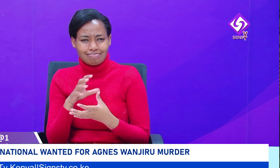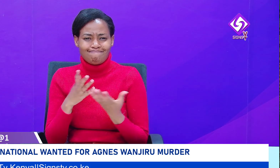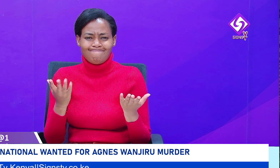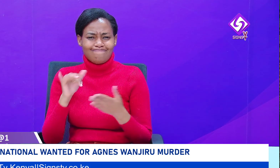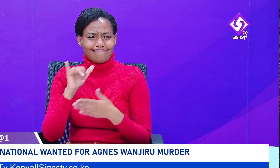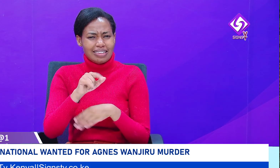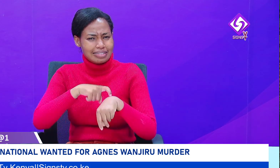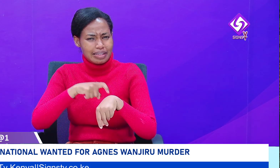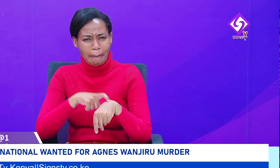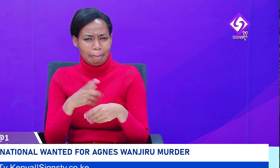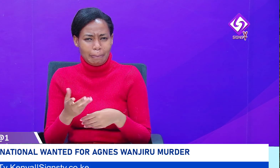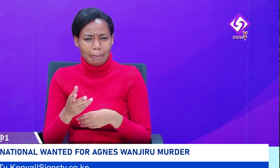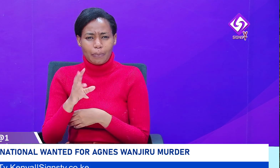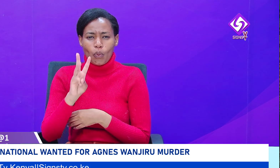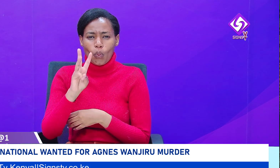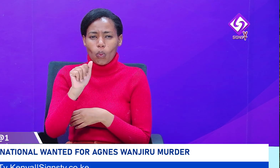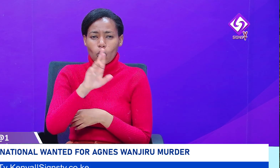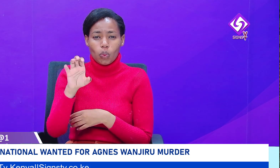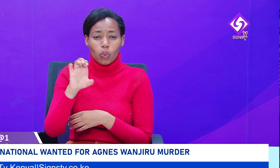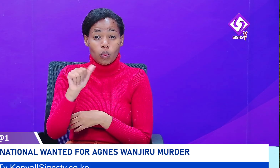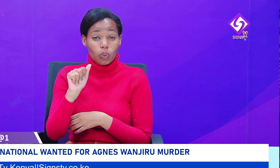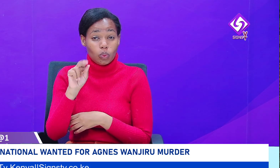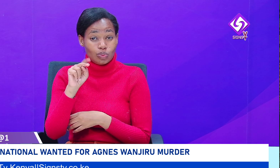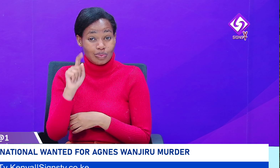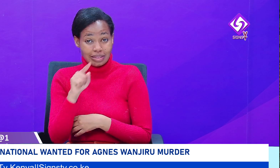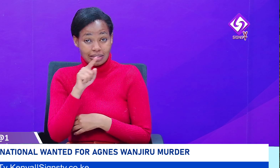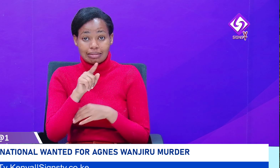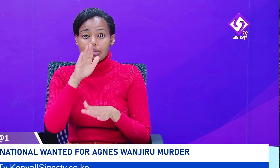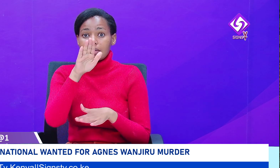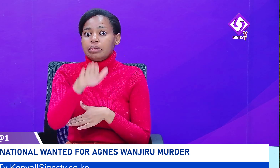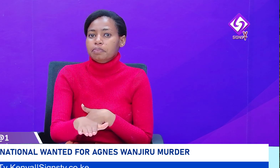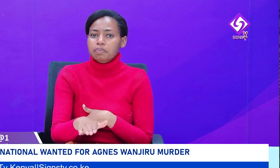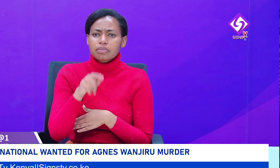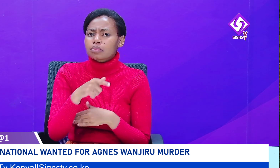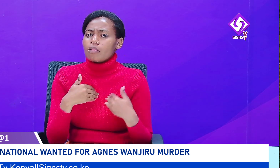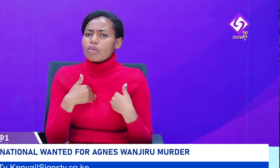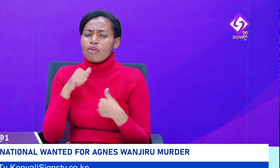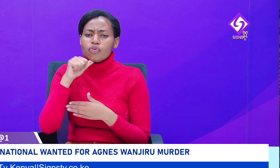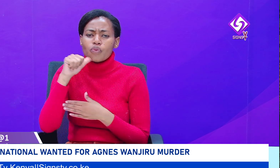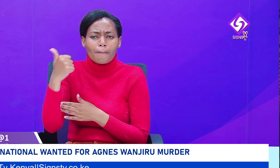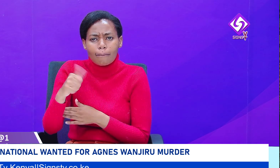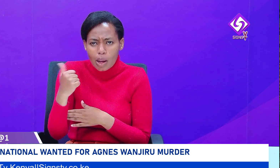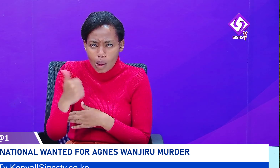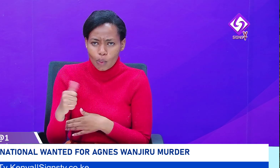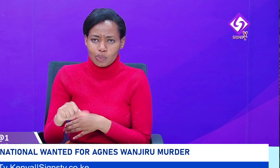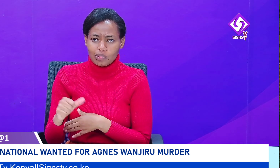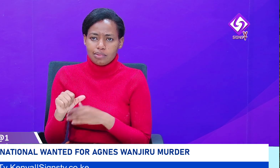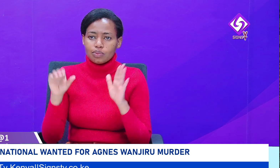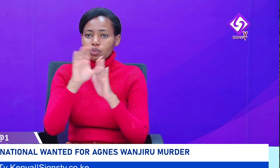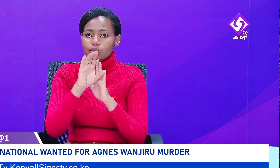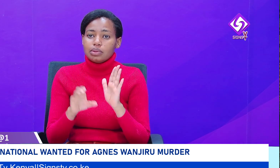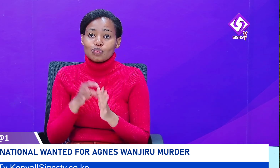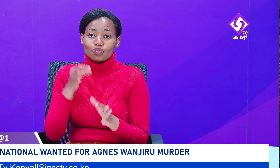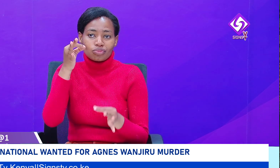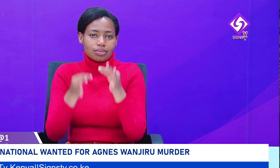and caution, noting that while the warrant is a significant step, it does not yet constitute